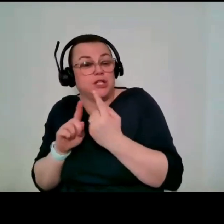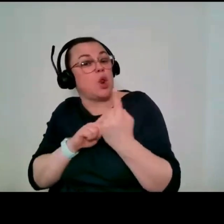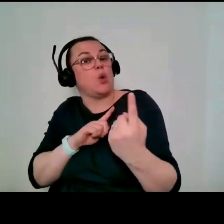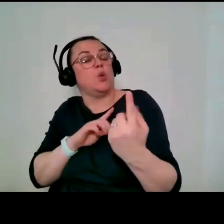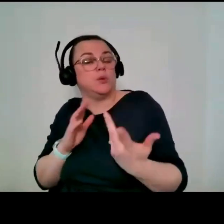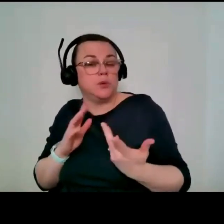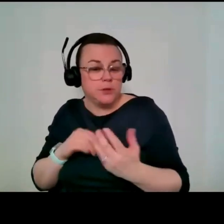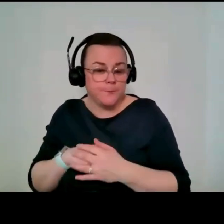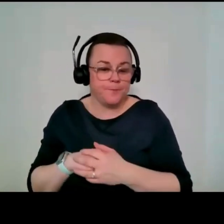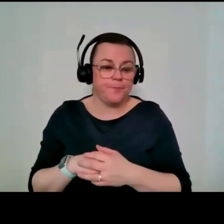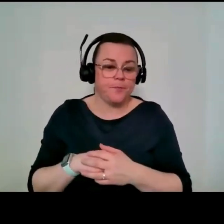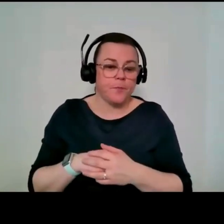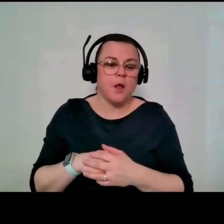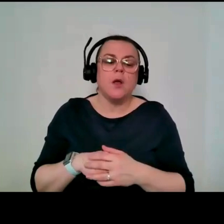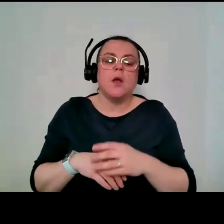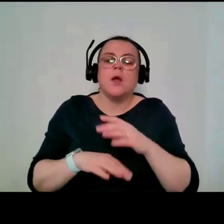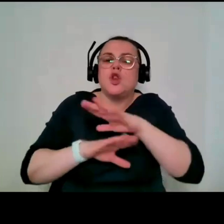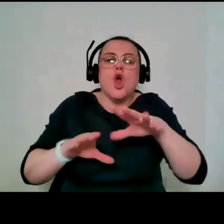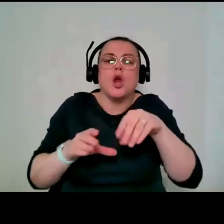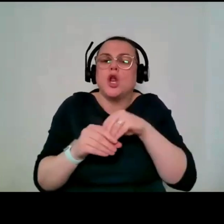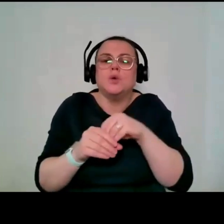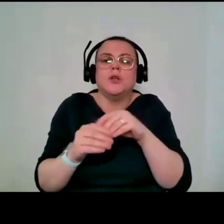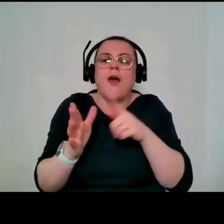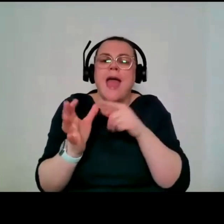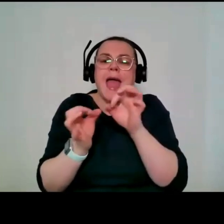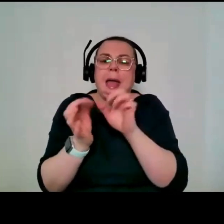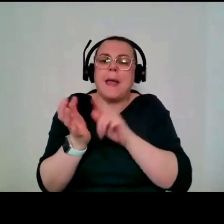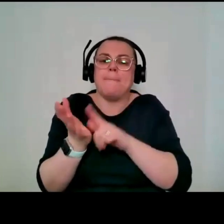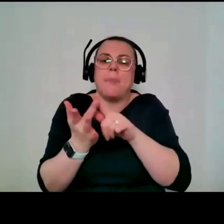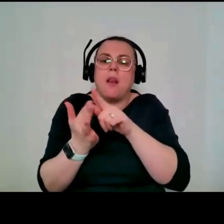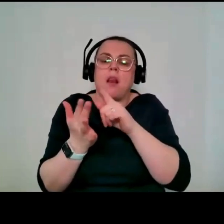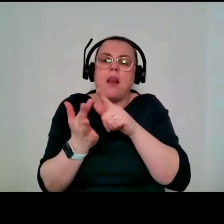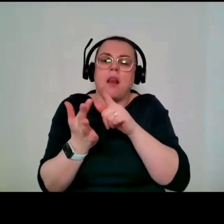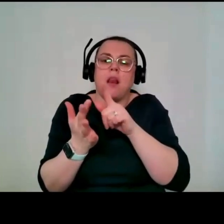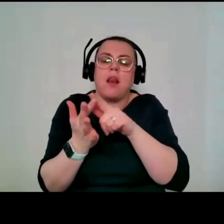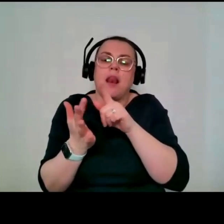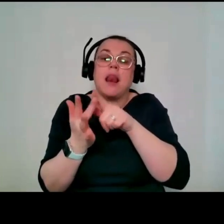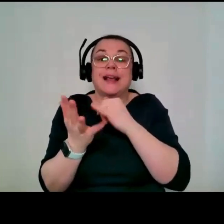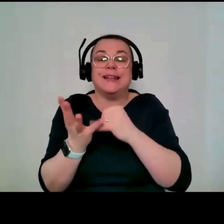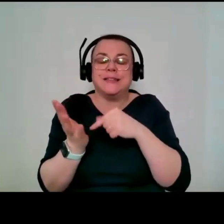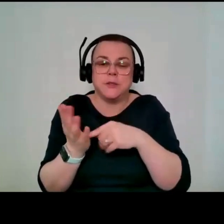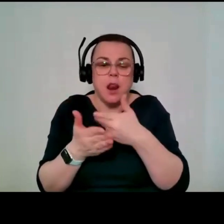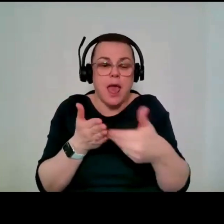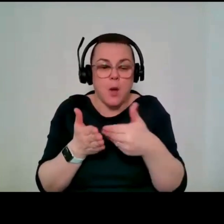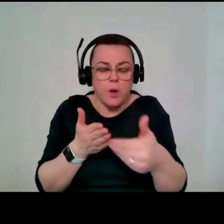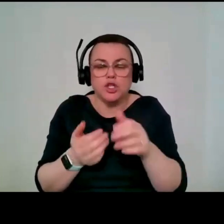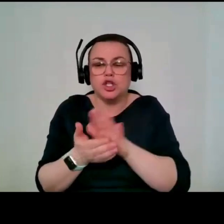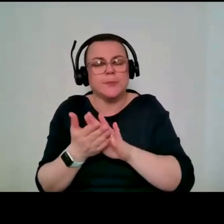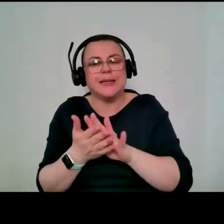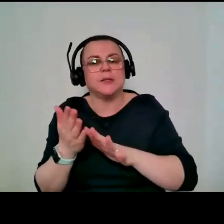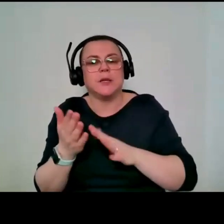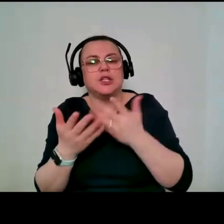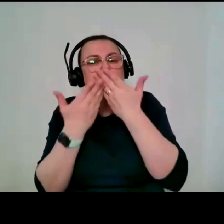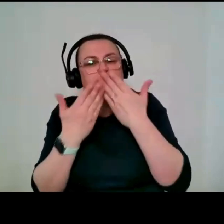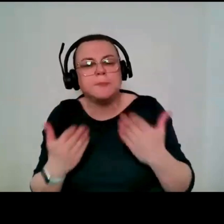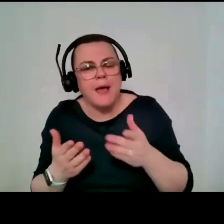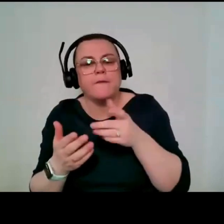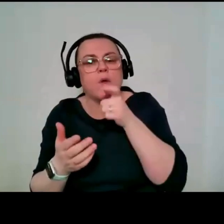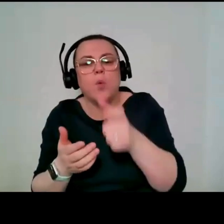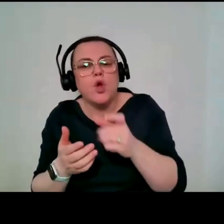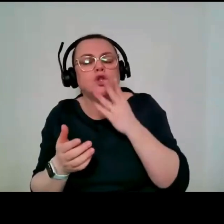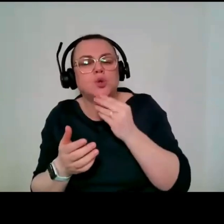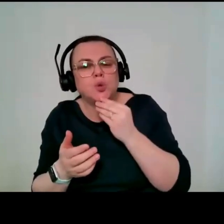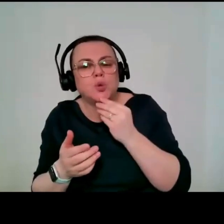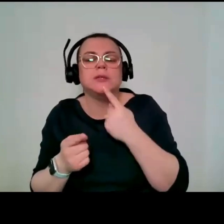Non-inclusive and ableist language that is not inclusive or respectful. Saying things